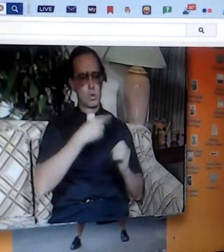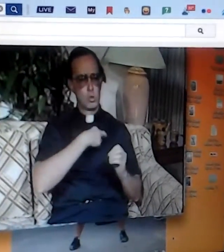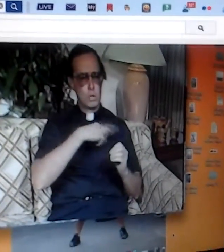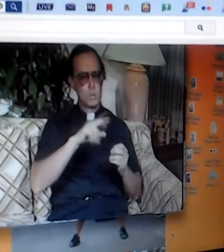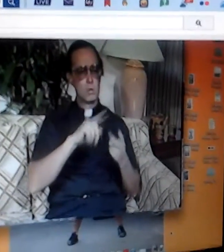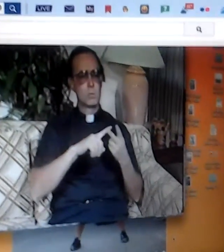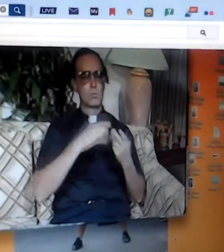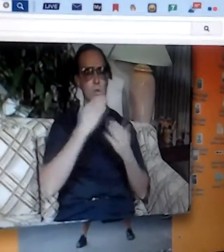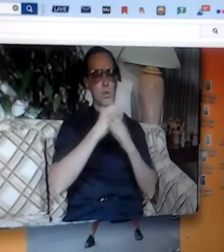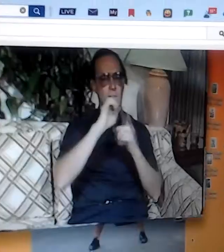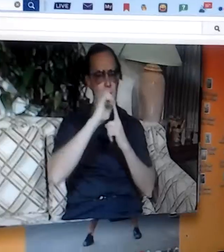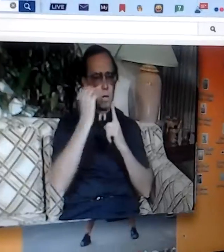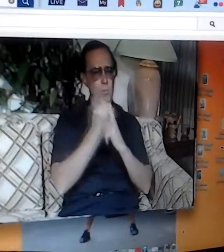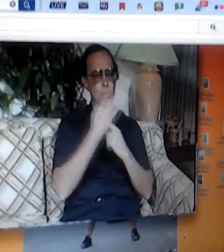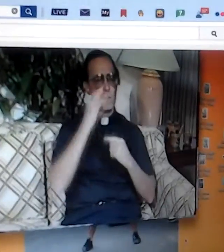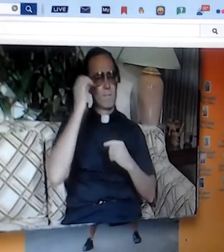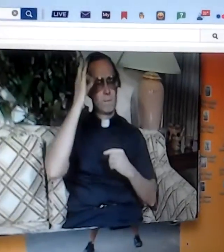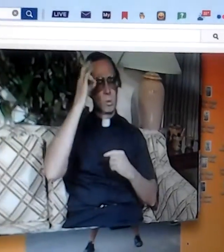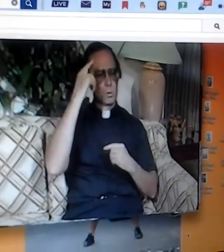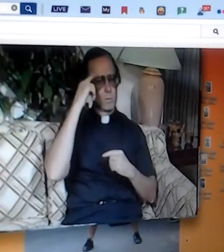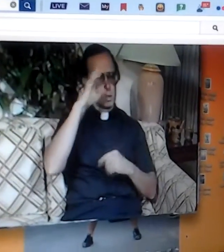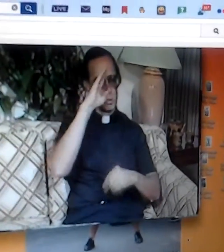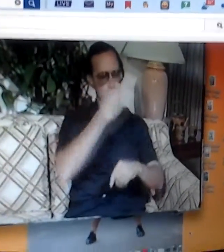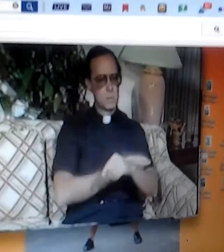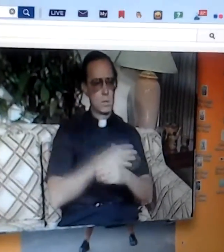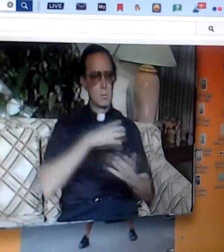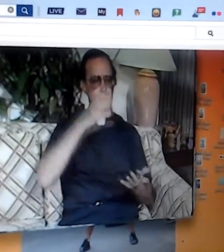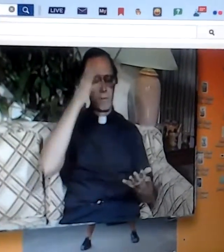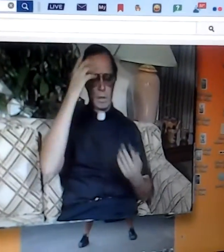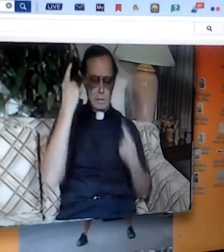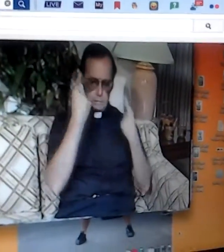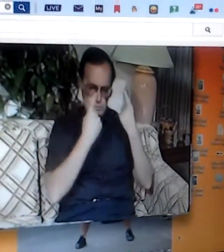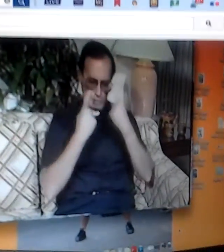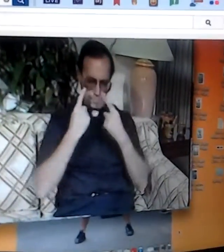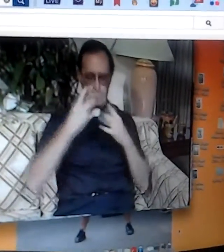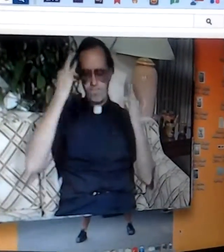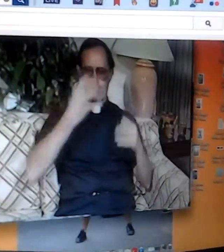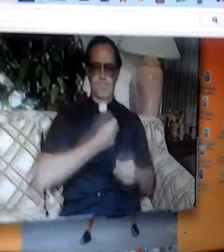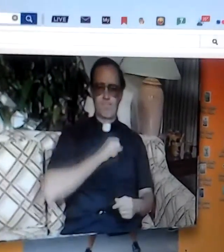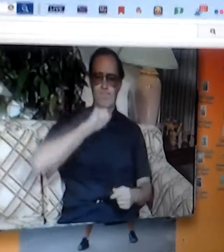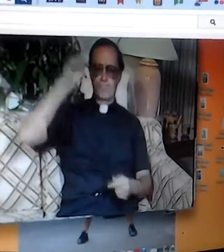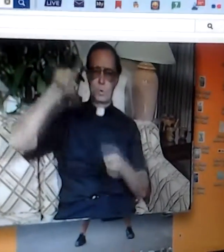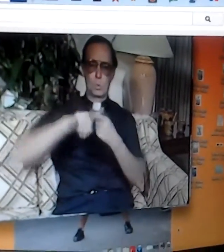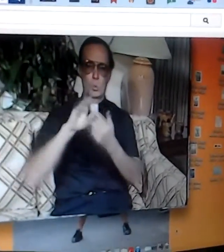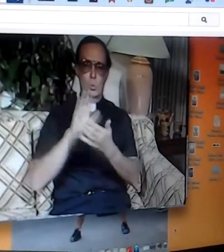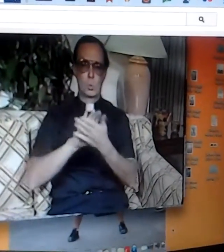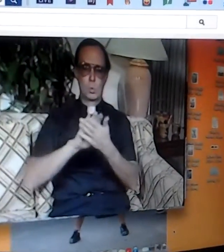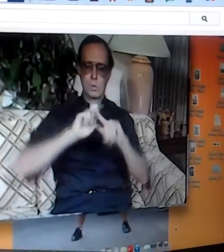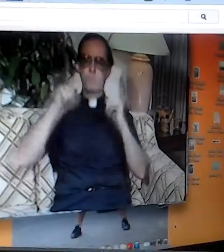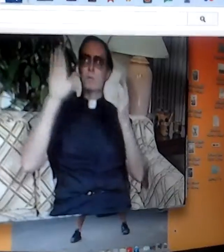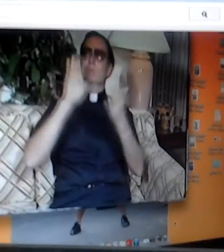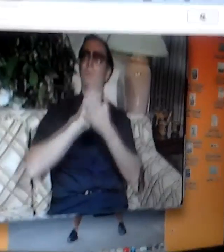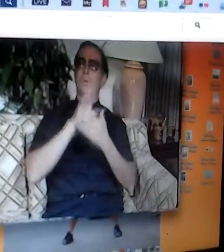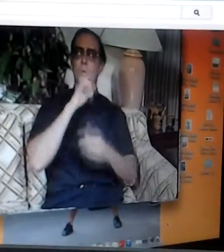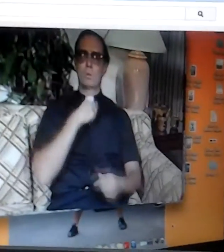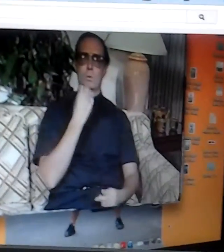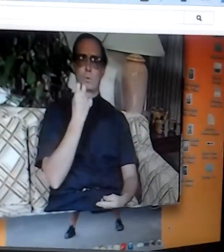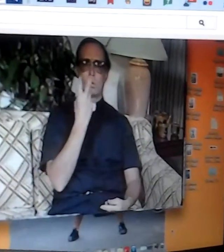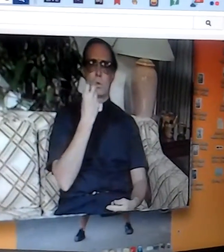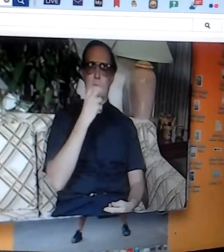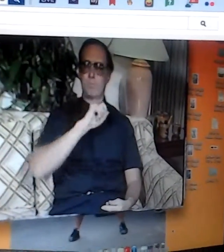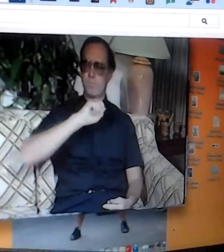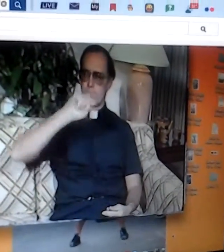good school for me, a good Catholic school. It would be a good environment. It was religious. My